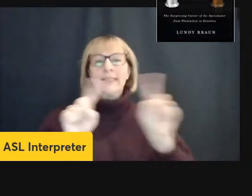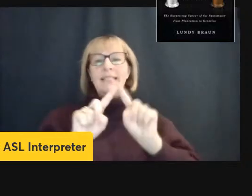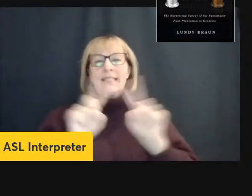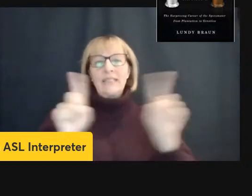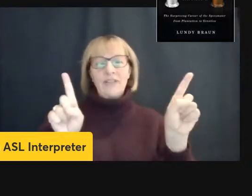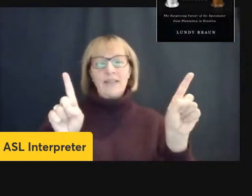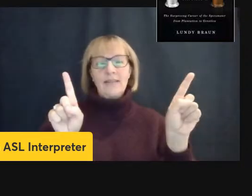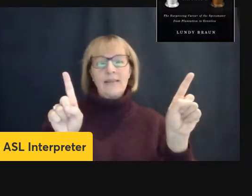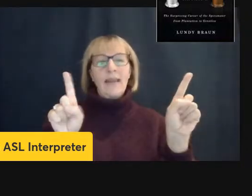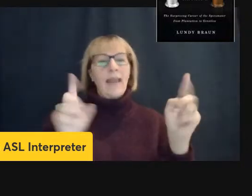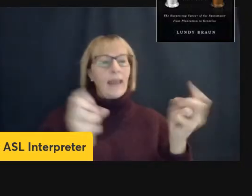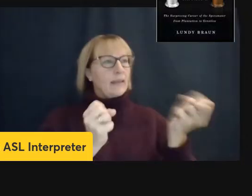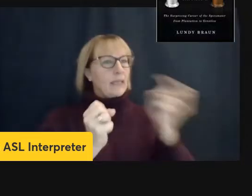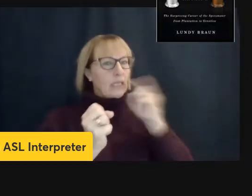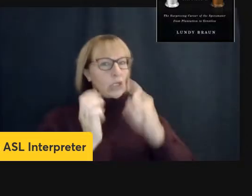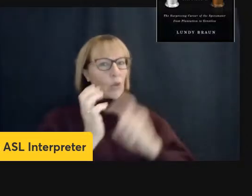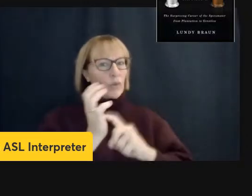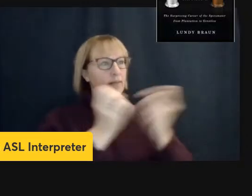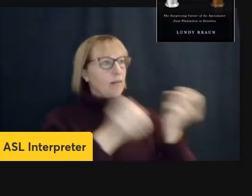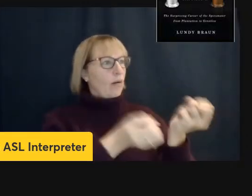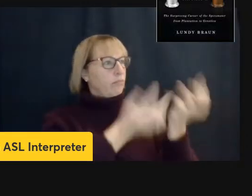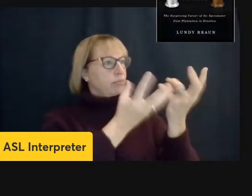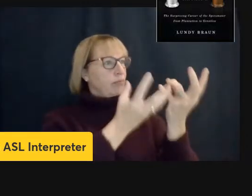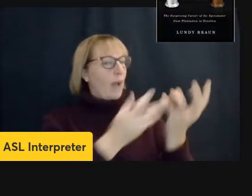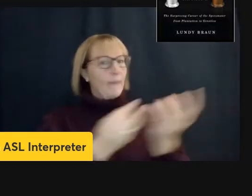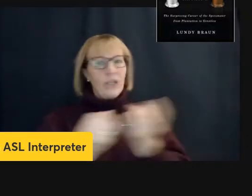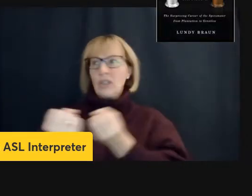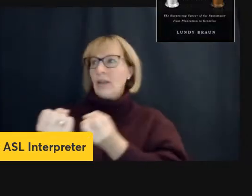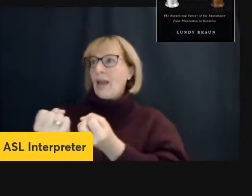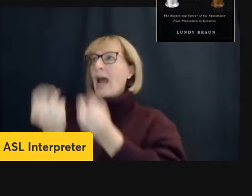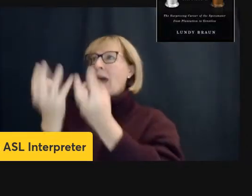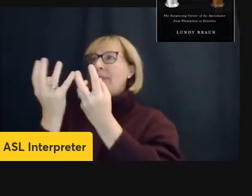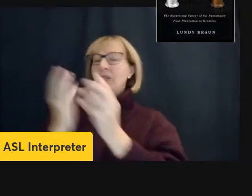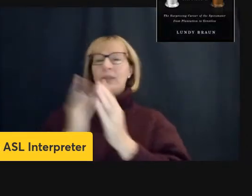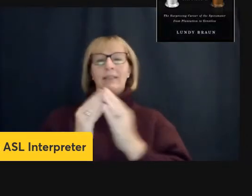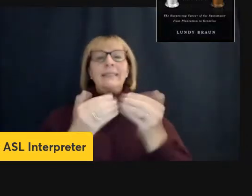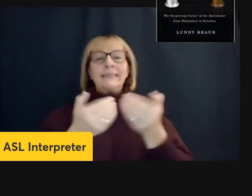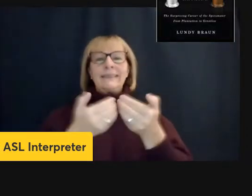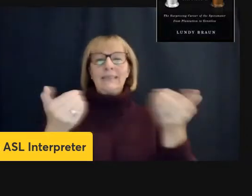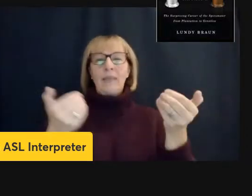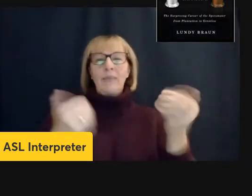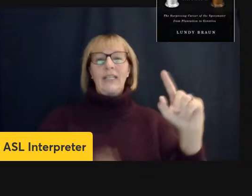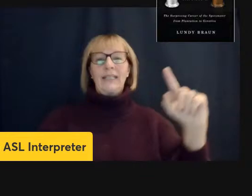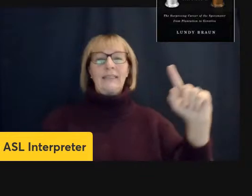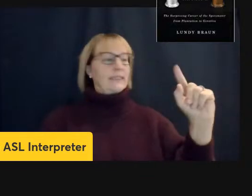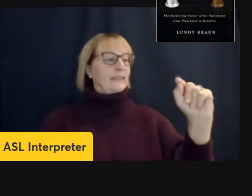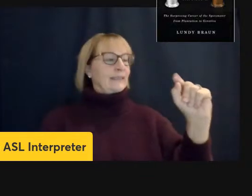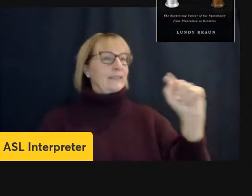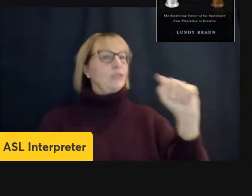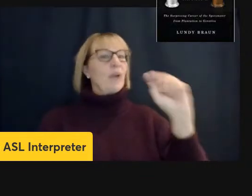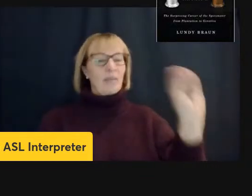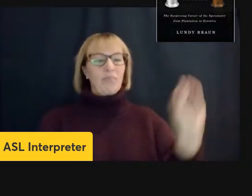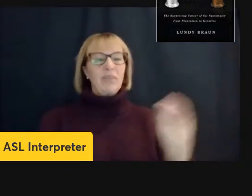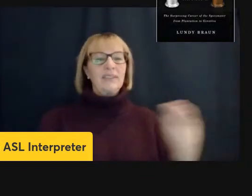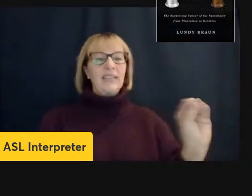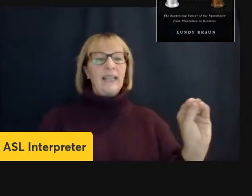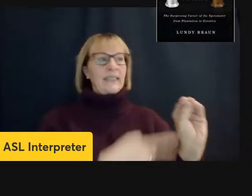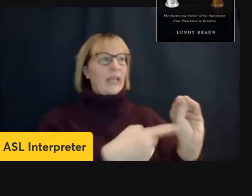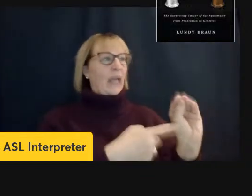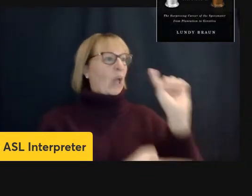quantified difference is 20%. It was both deficiency and